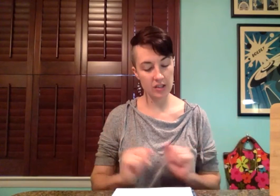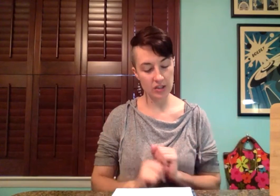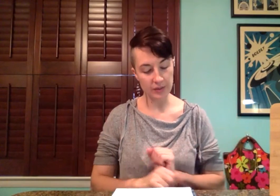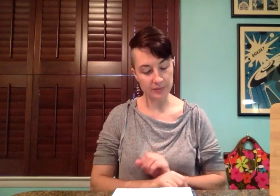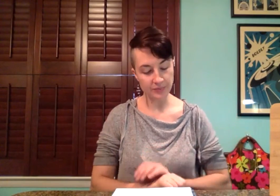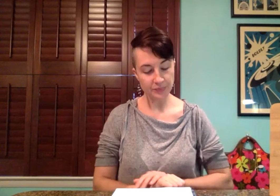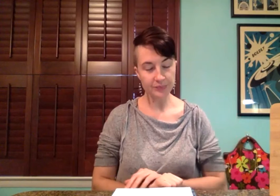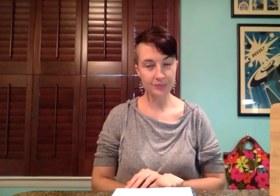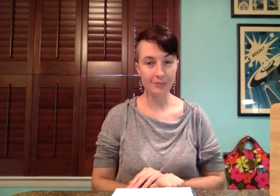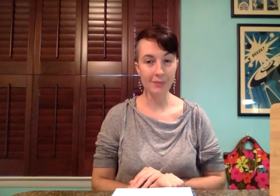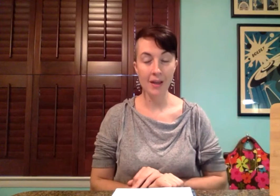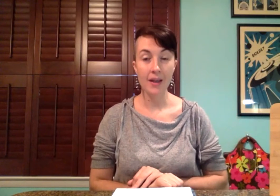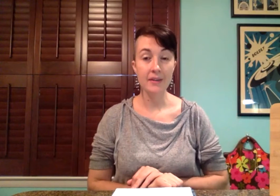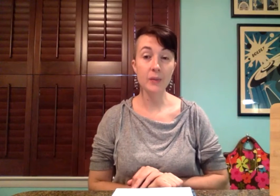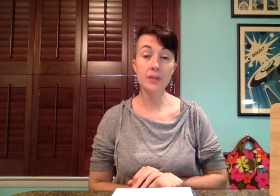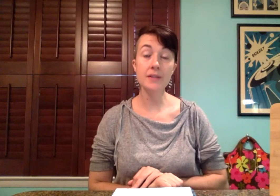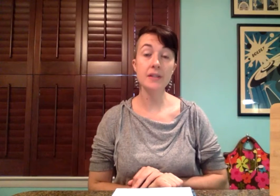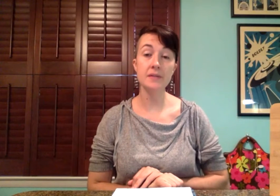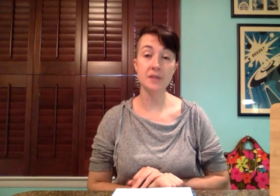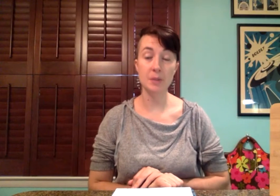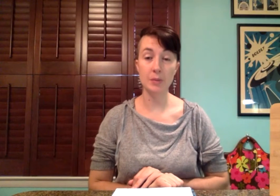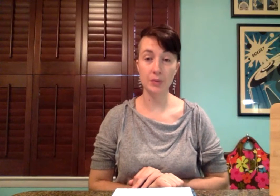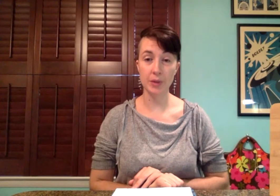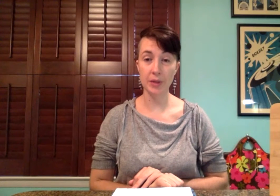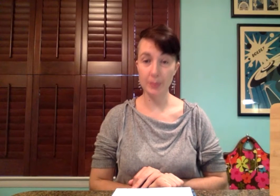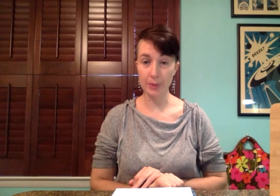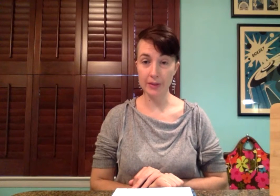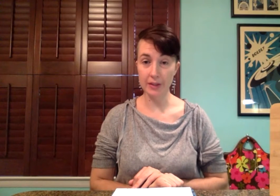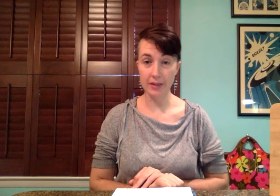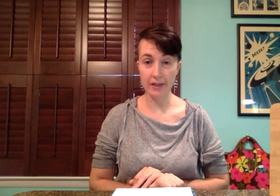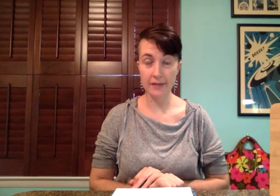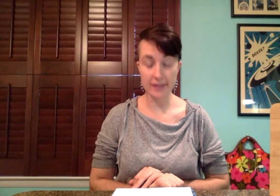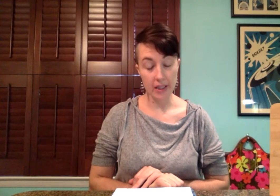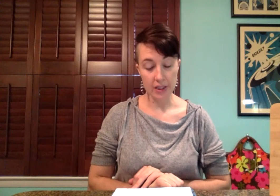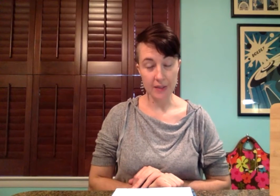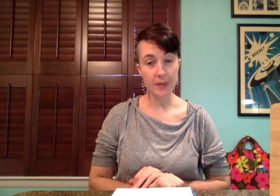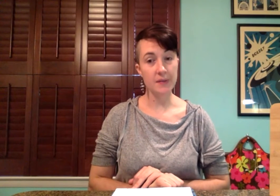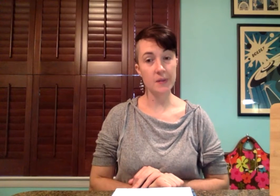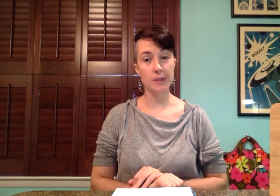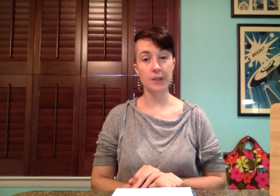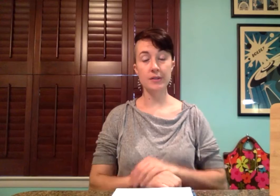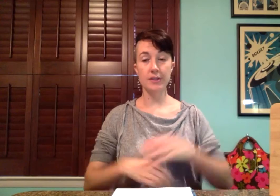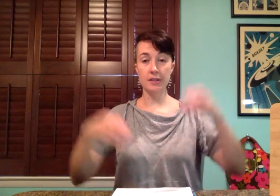finished. Then we have signs for the people who are important in our lives. You saw this one earlier.